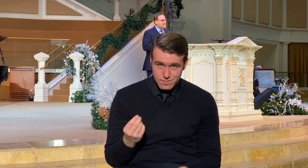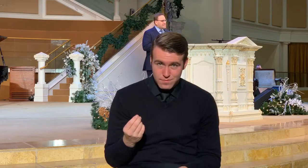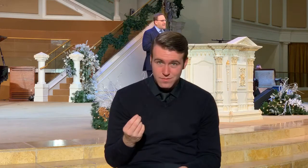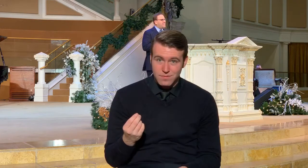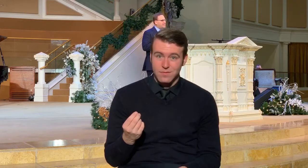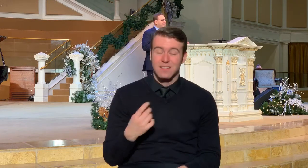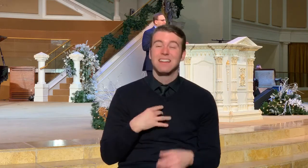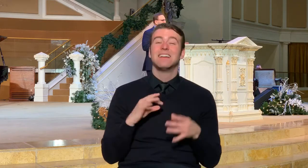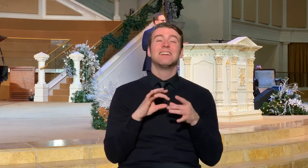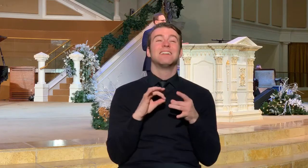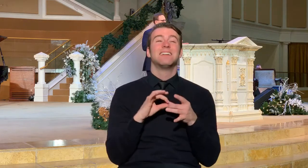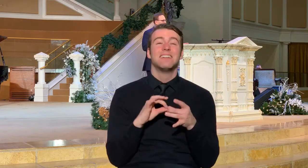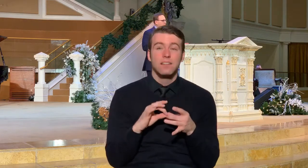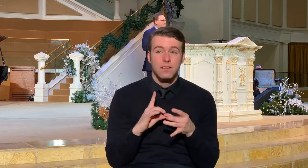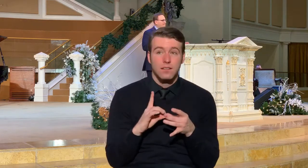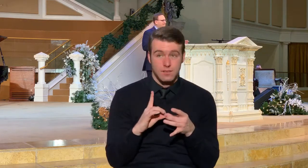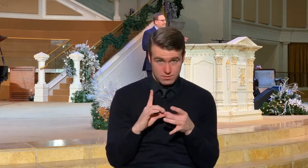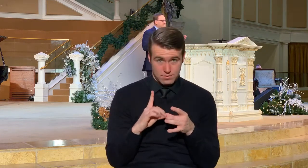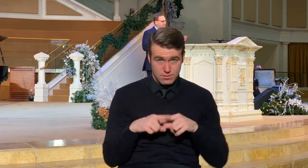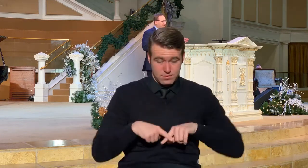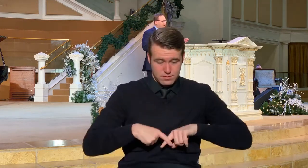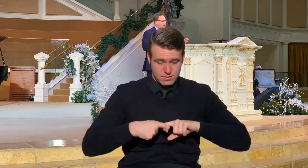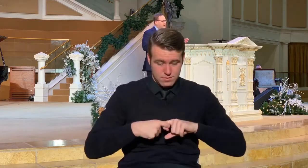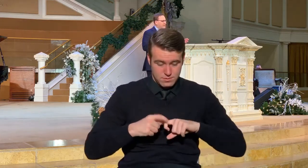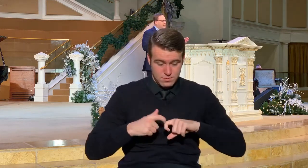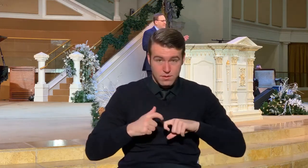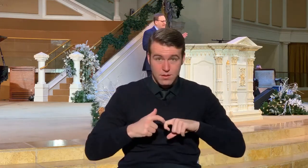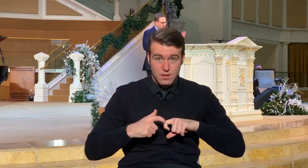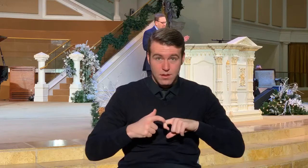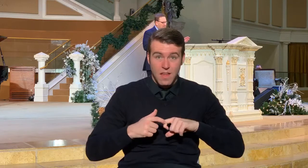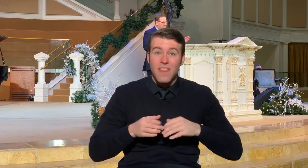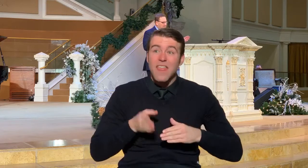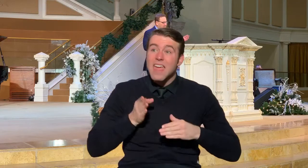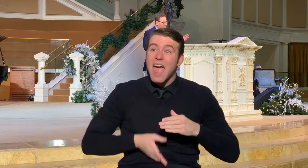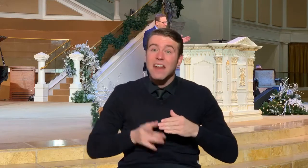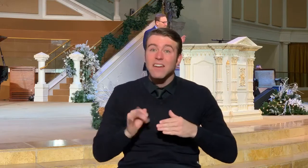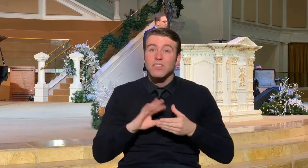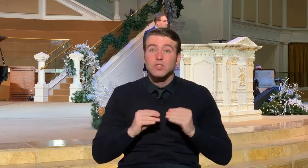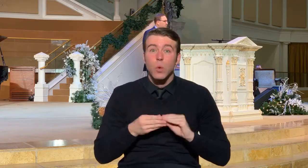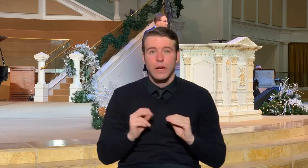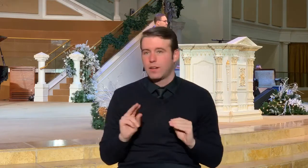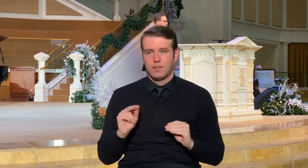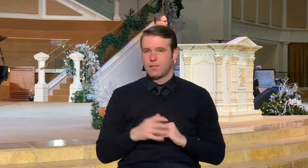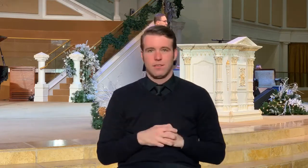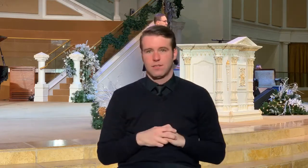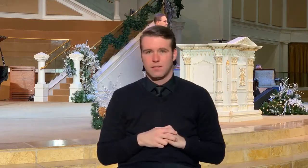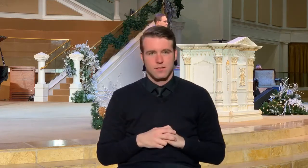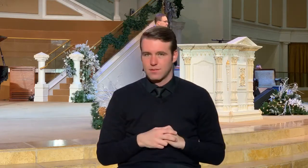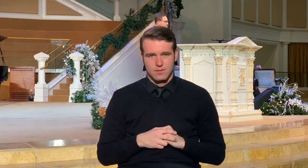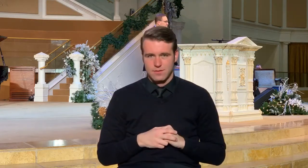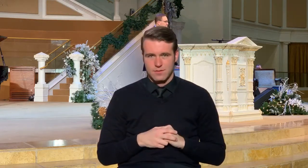I gotta stop and tell you, that's not the end of the story.